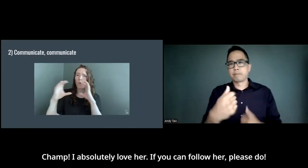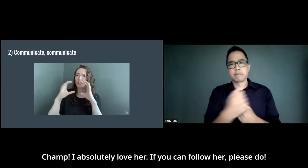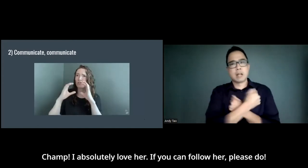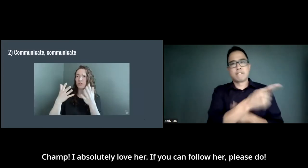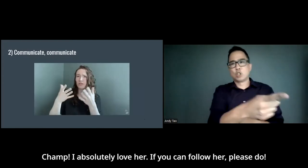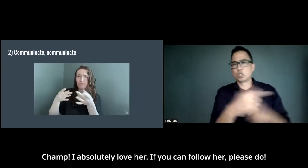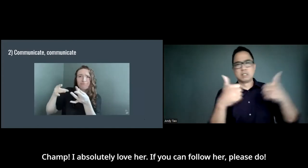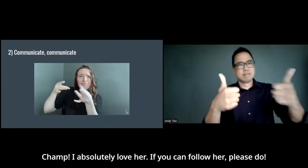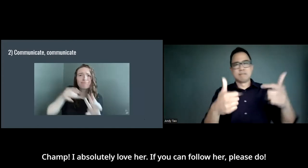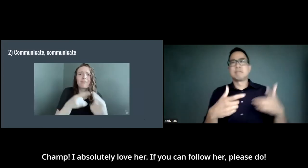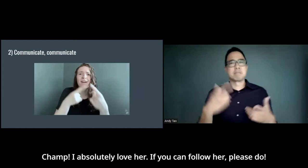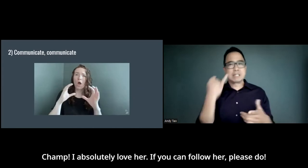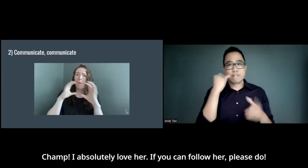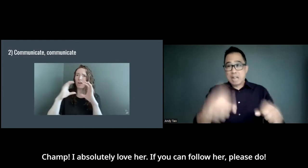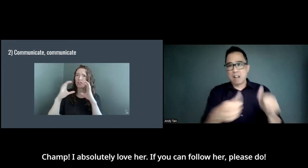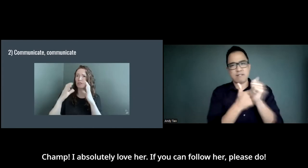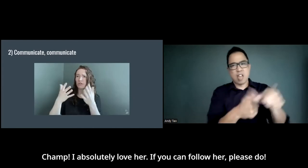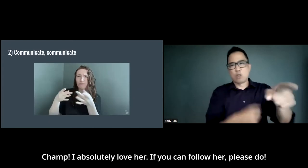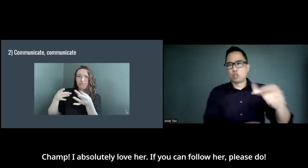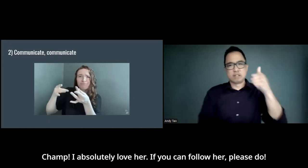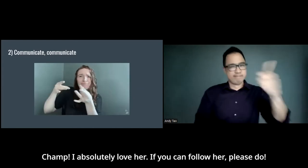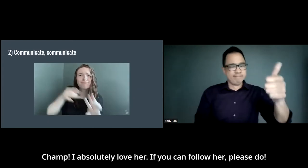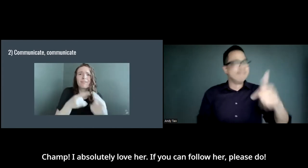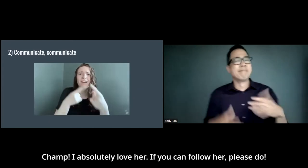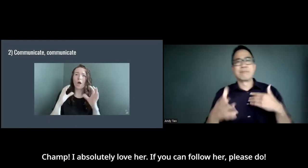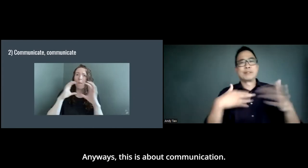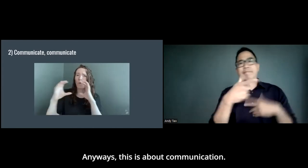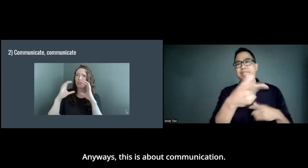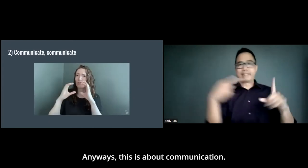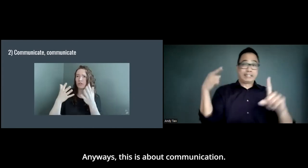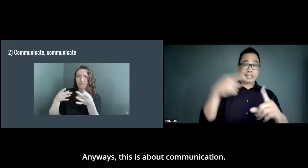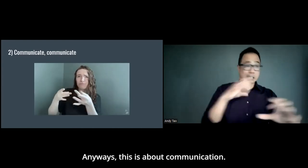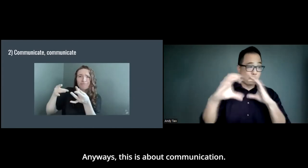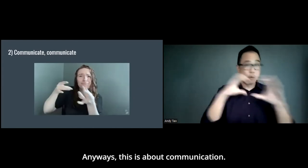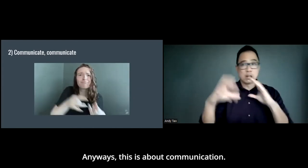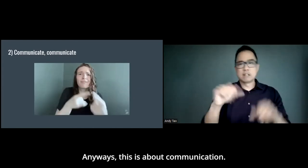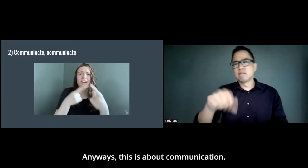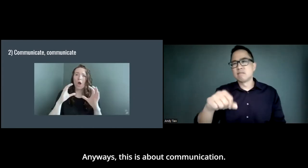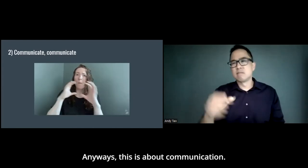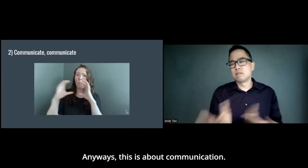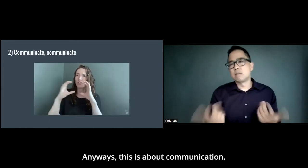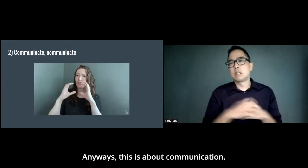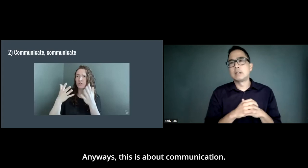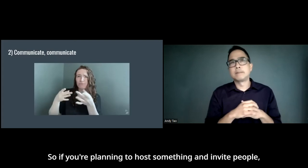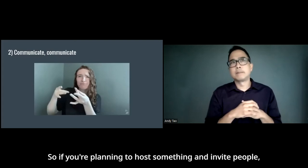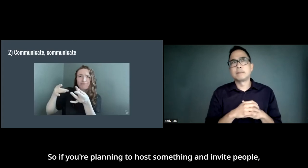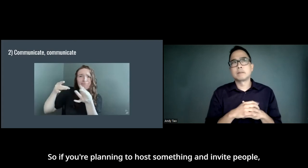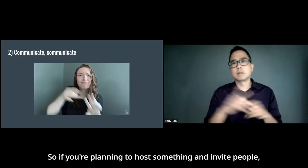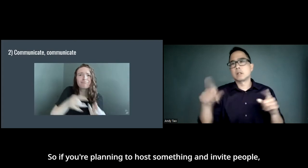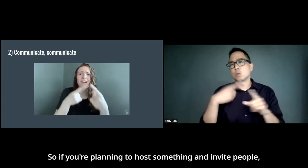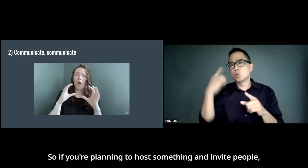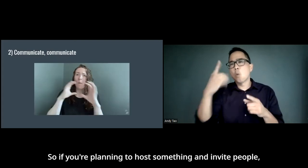She has a health-centered platform. I absolutely love her. If you can follow her, please do. This is Tracy